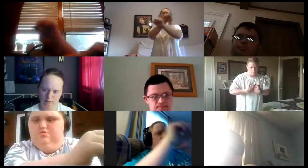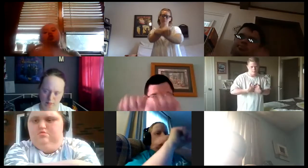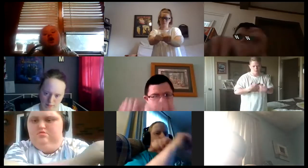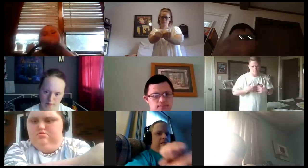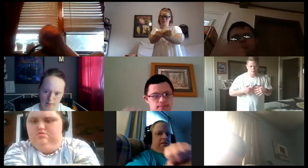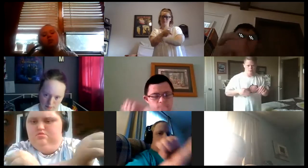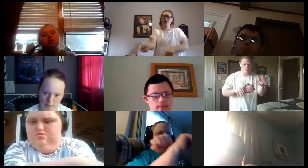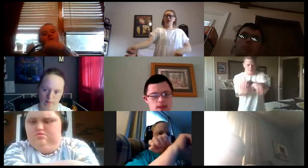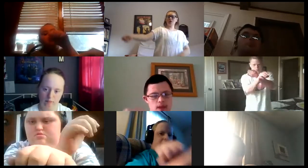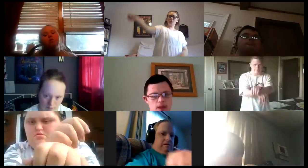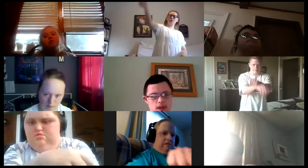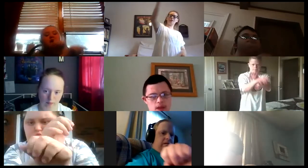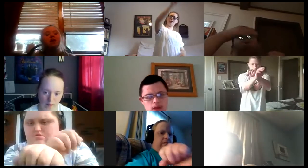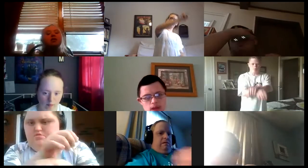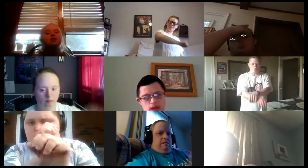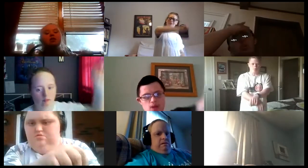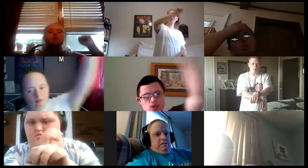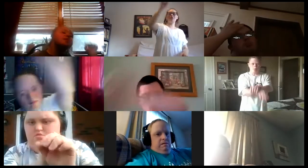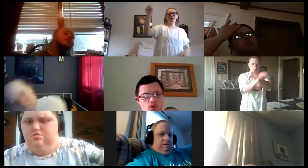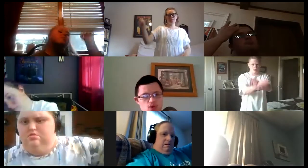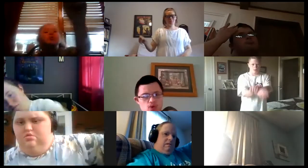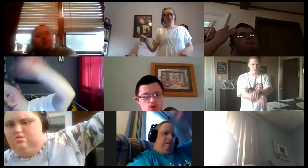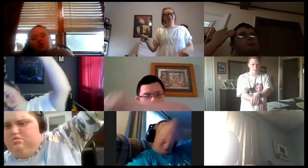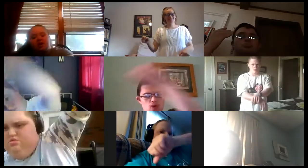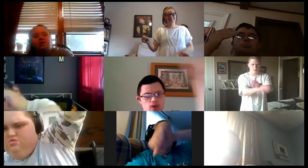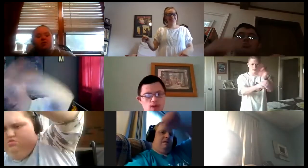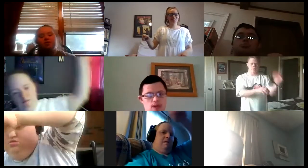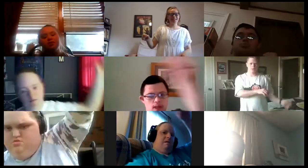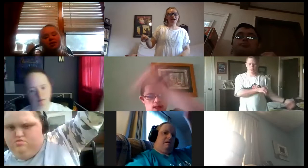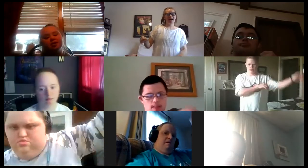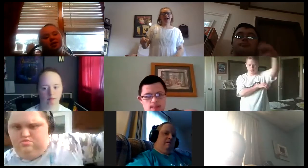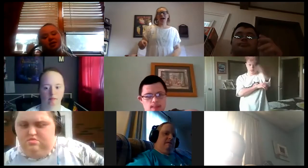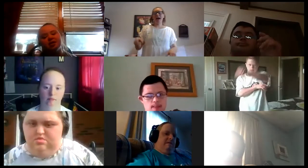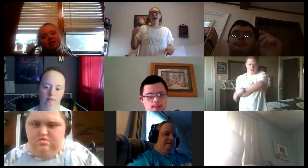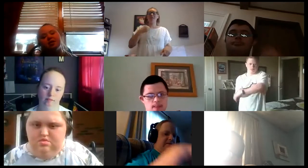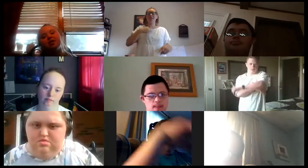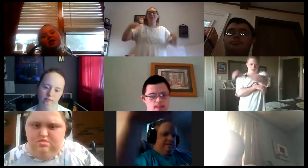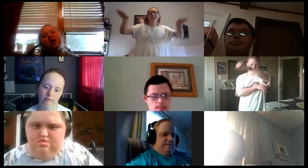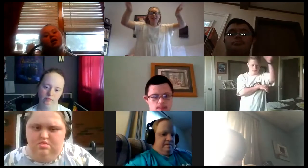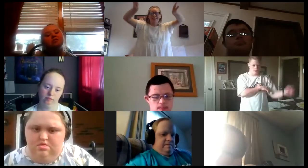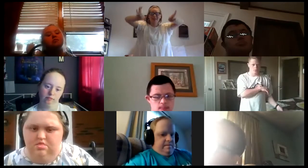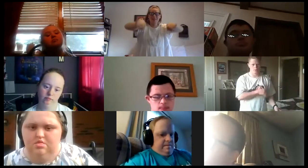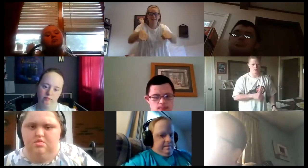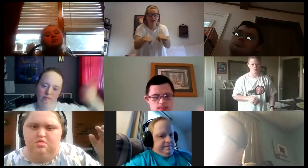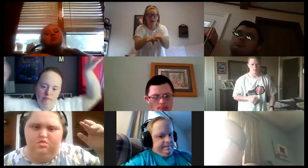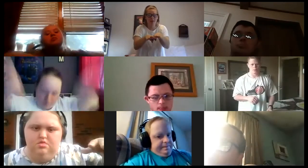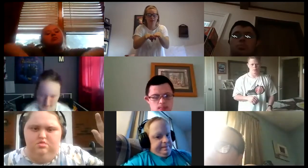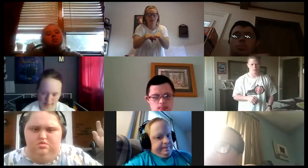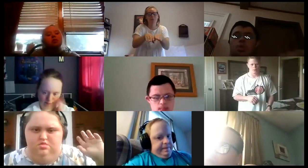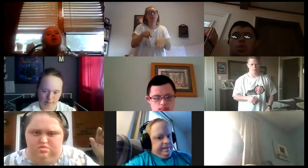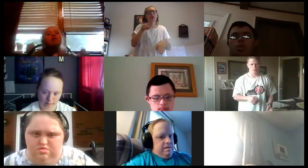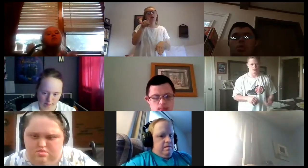i've been in the